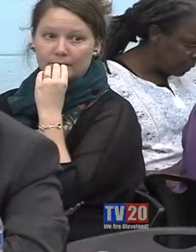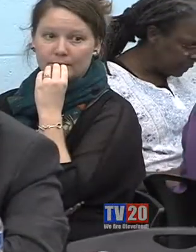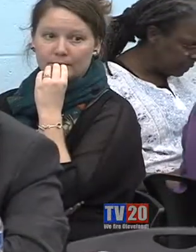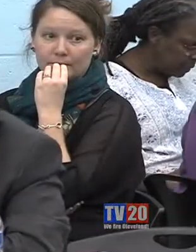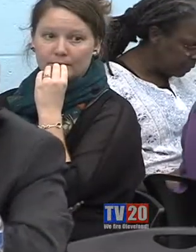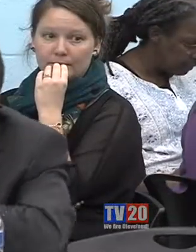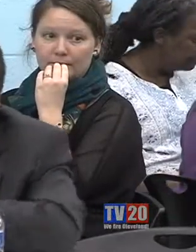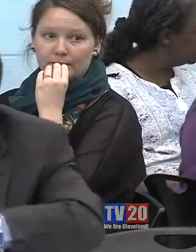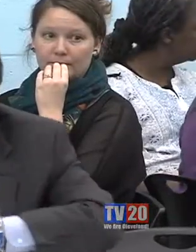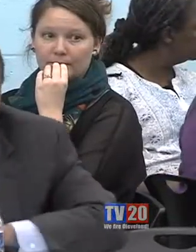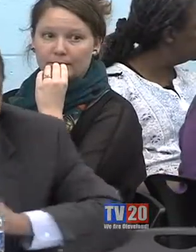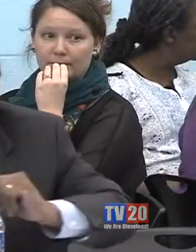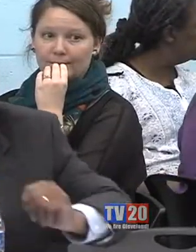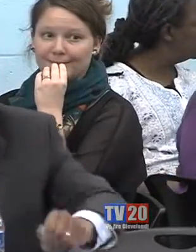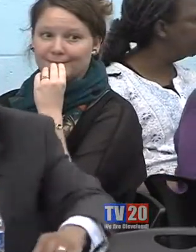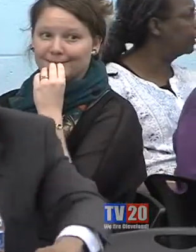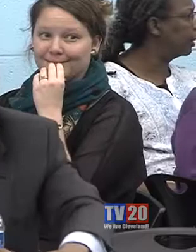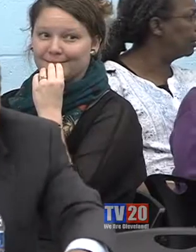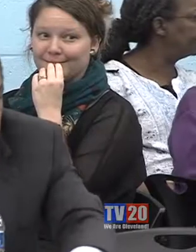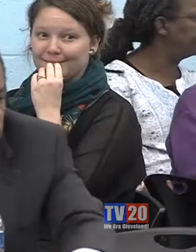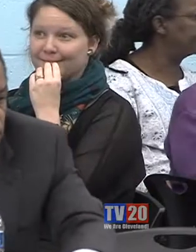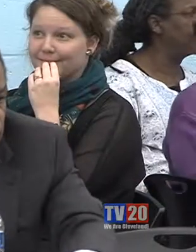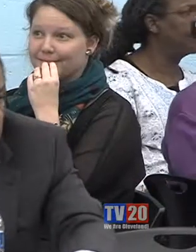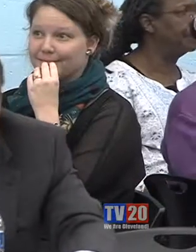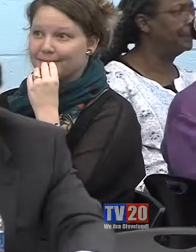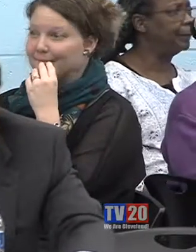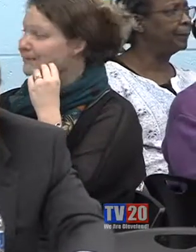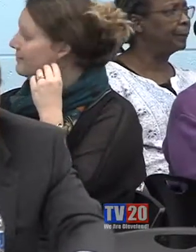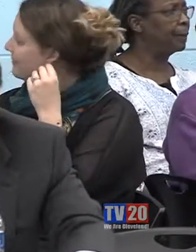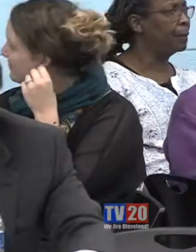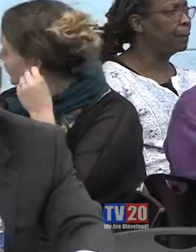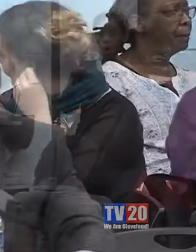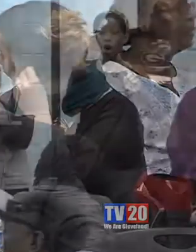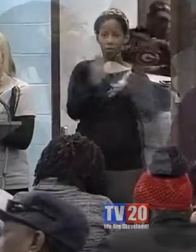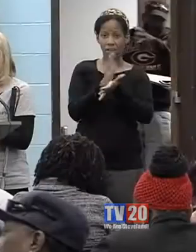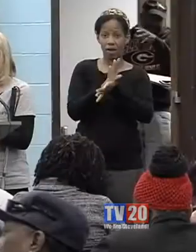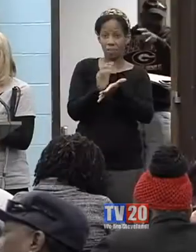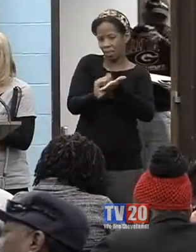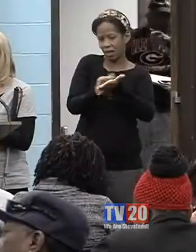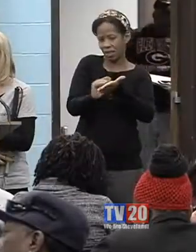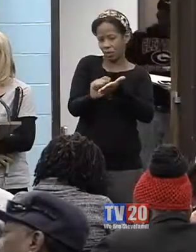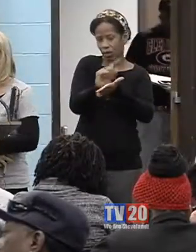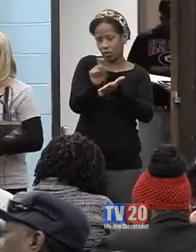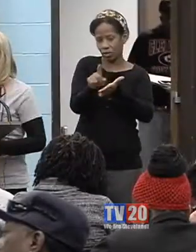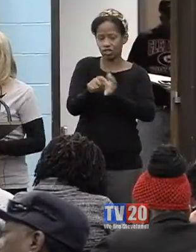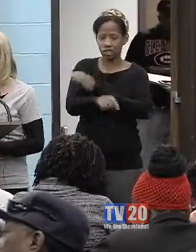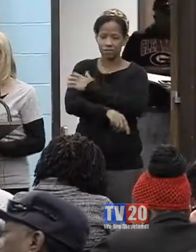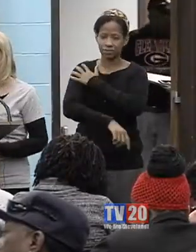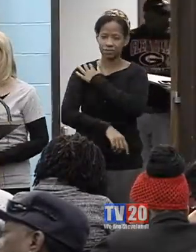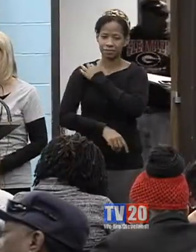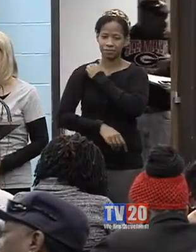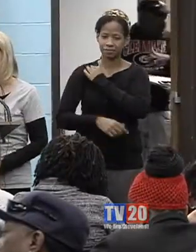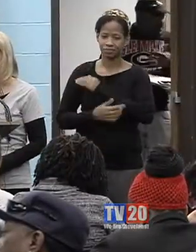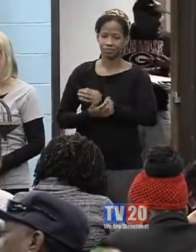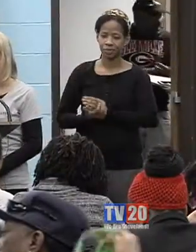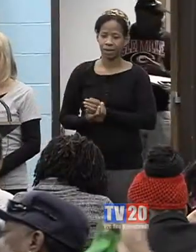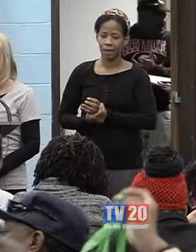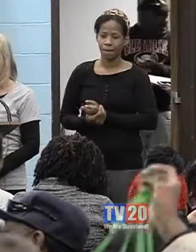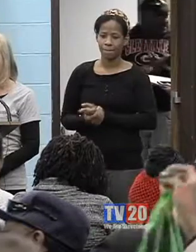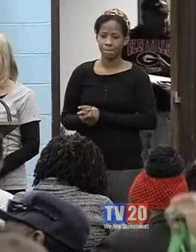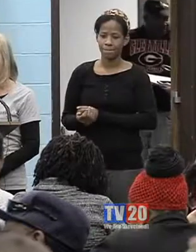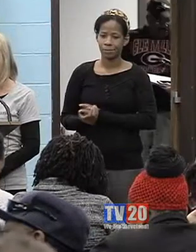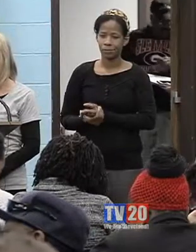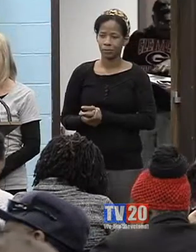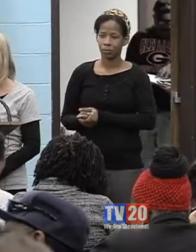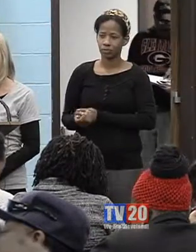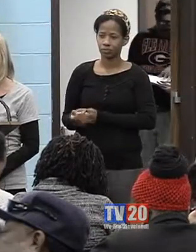You can't just wave. You need to say hello, this is Tom. Say your name when you're in a group at a table so they know who's talking,